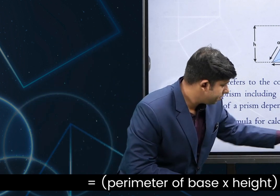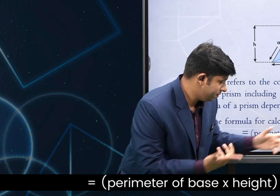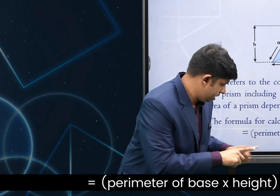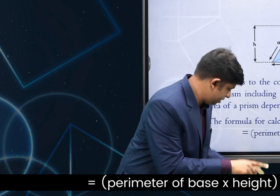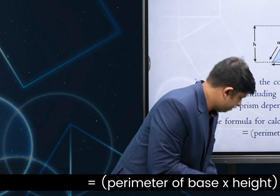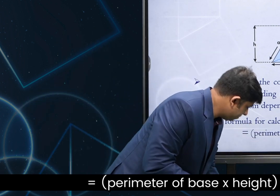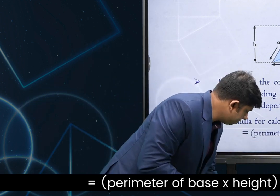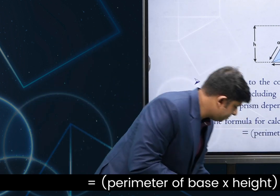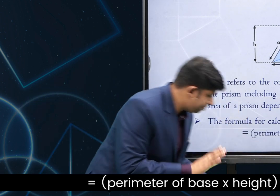times the area of base.